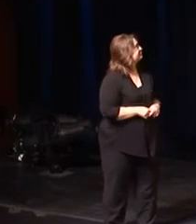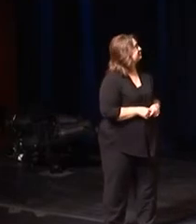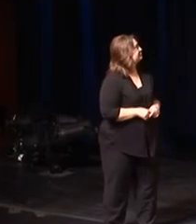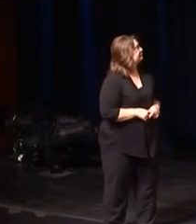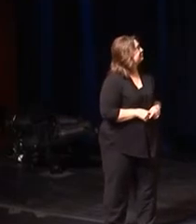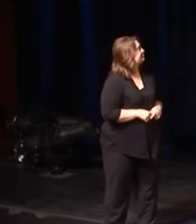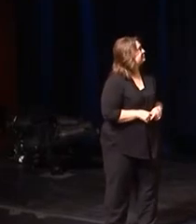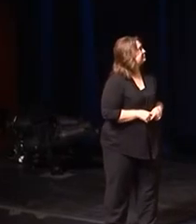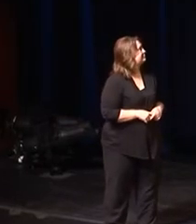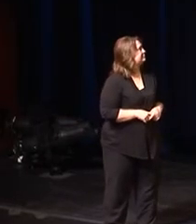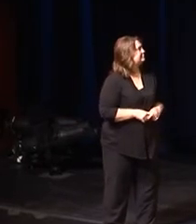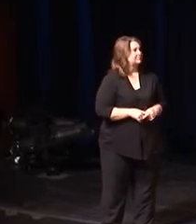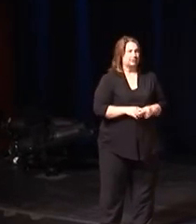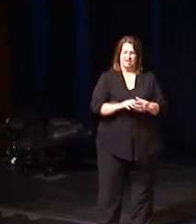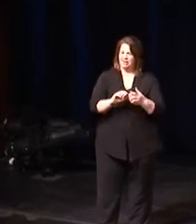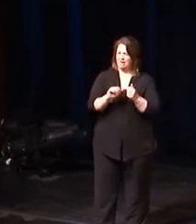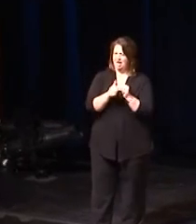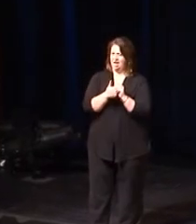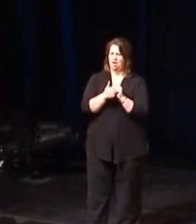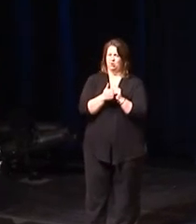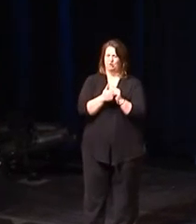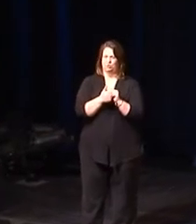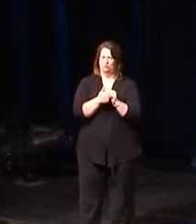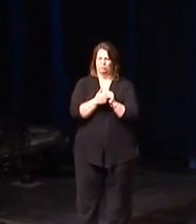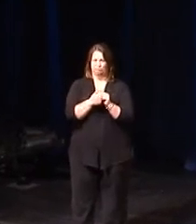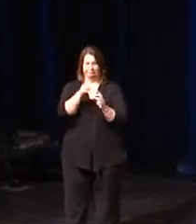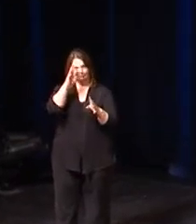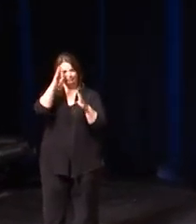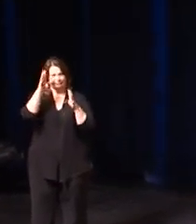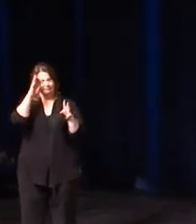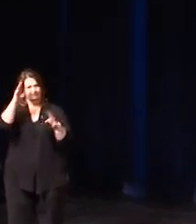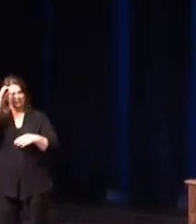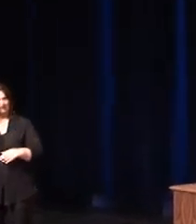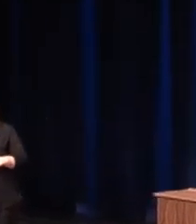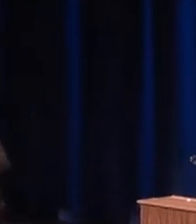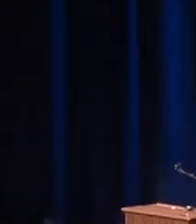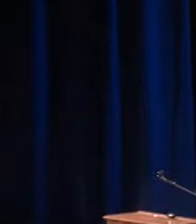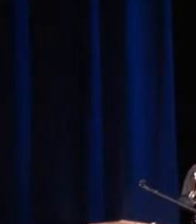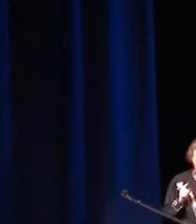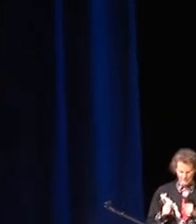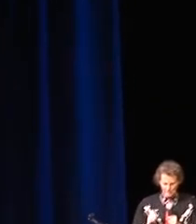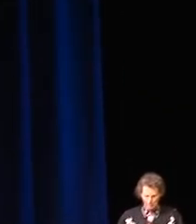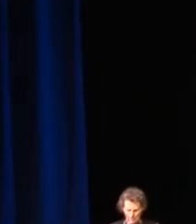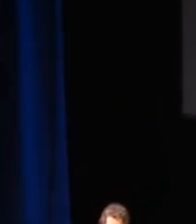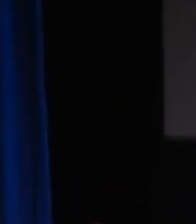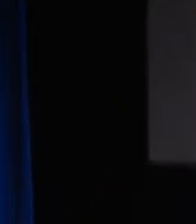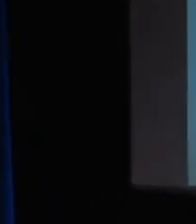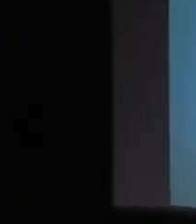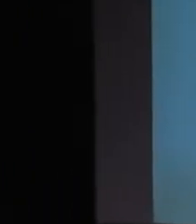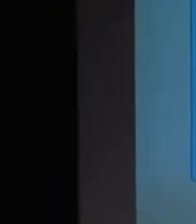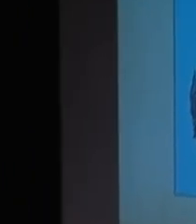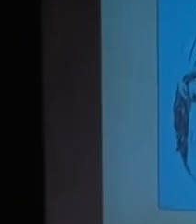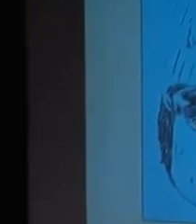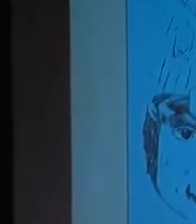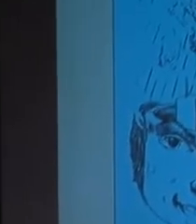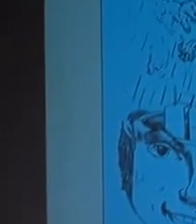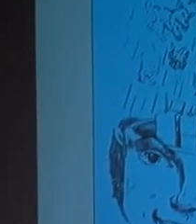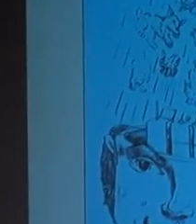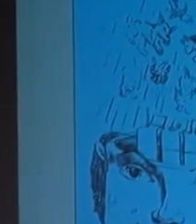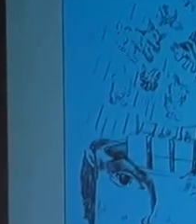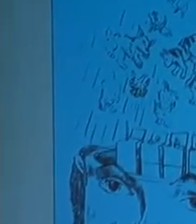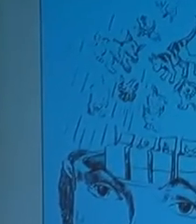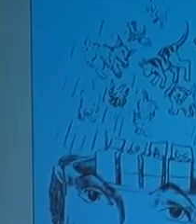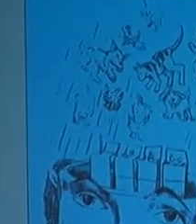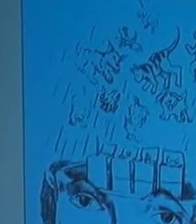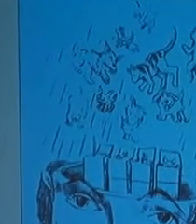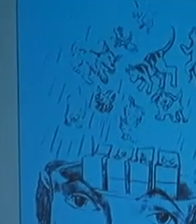Now, how do you form a concept when I have all these specific pictures? This brings up another important thing. I am a